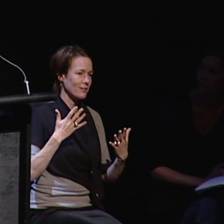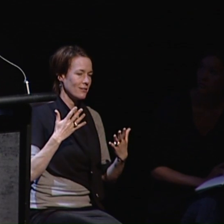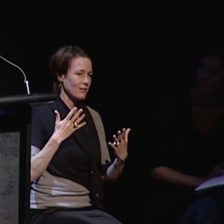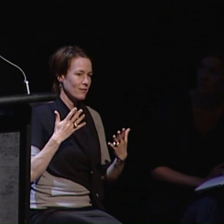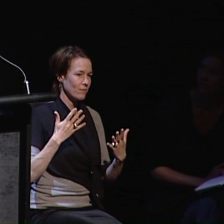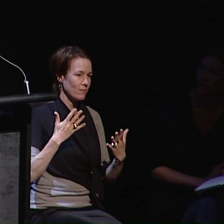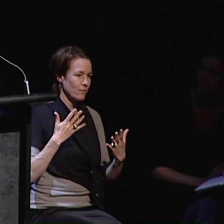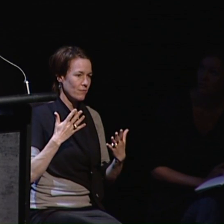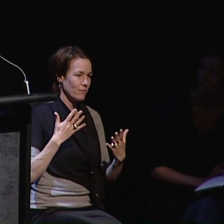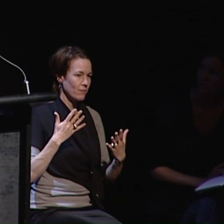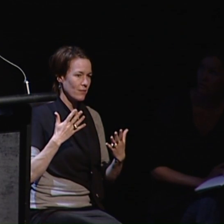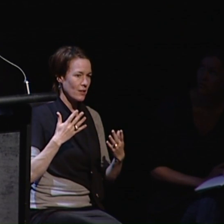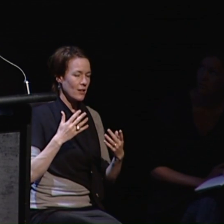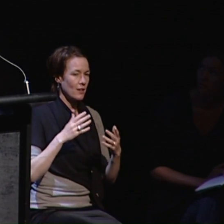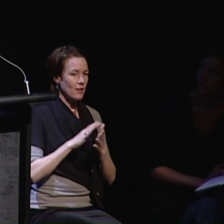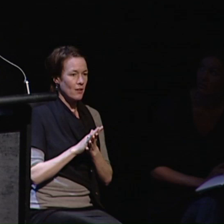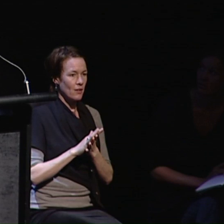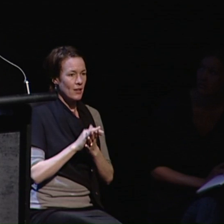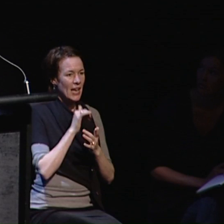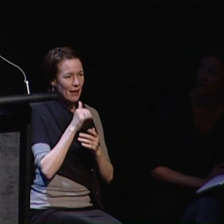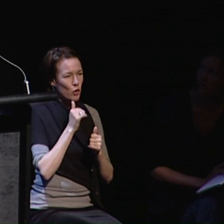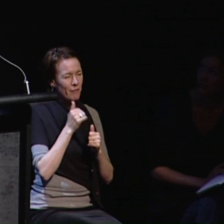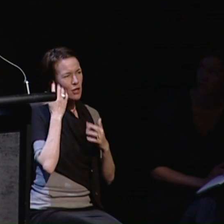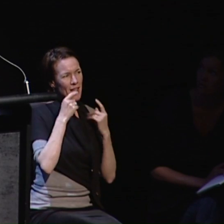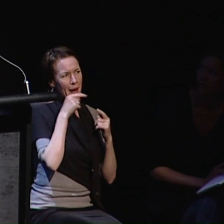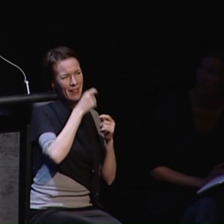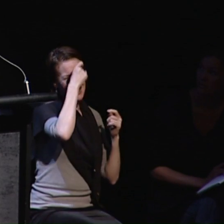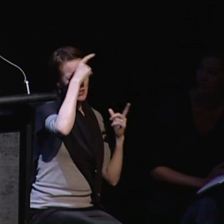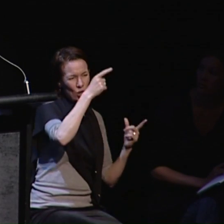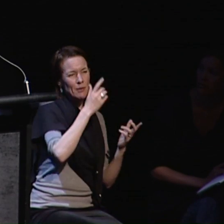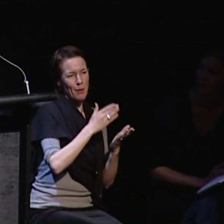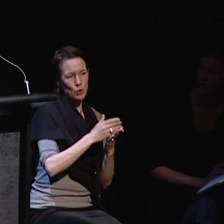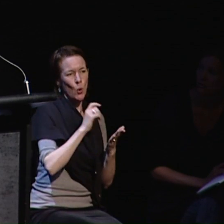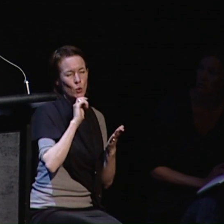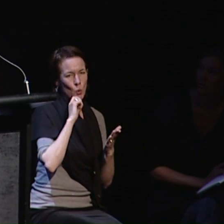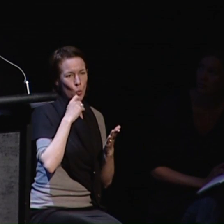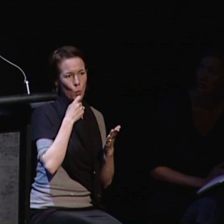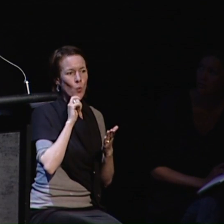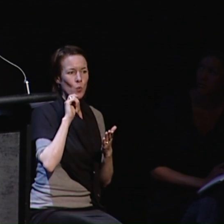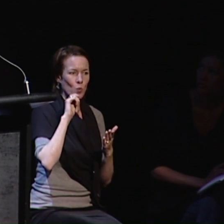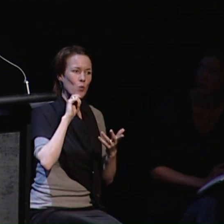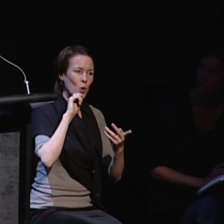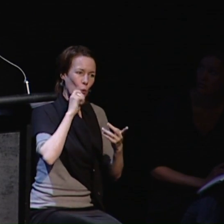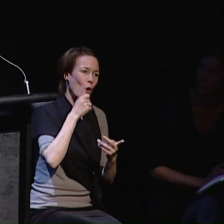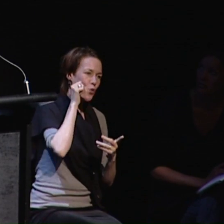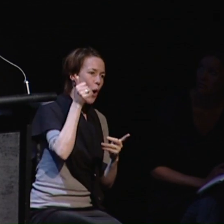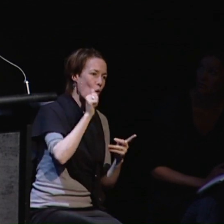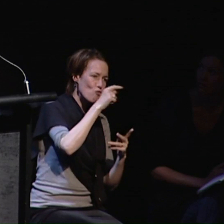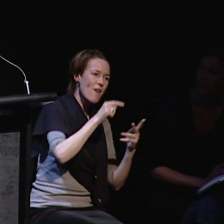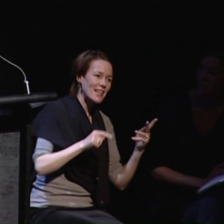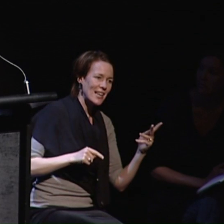looked at what it means to live and be included in the community. These things are not going to be hugely surprising to many of you, but I think there